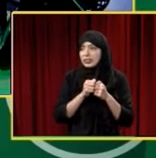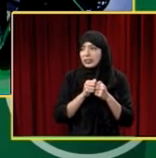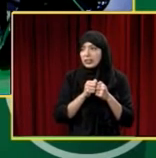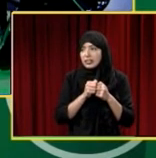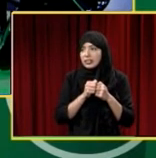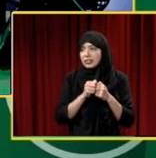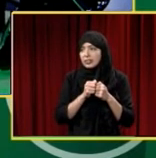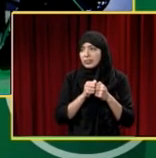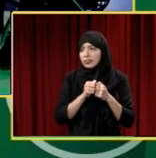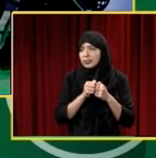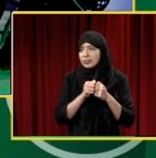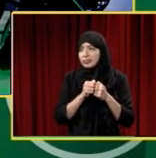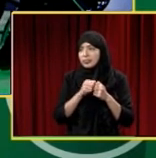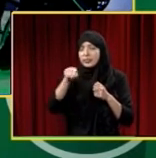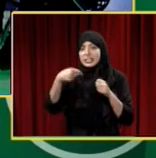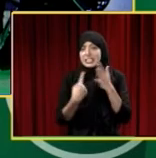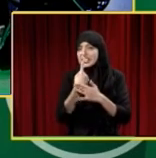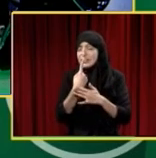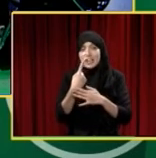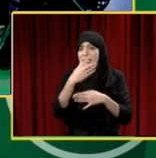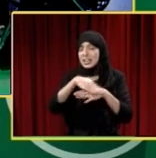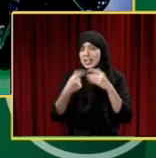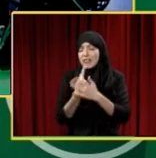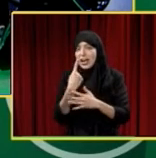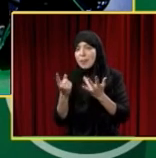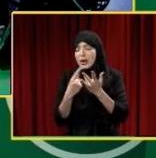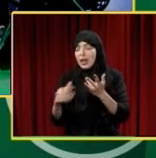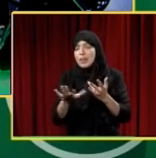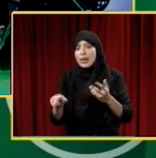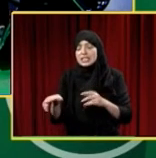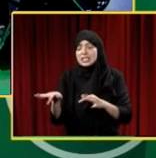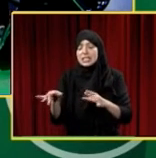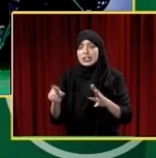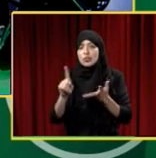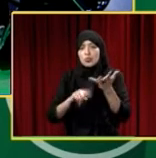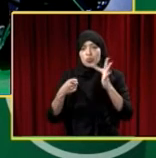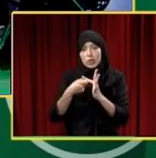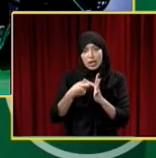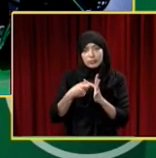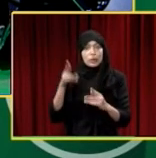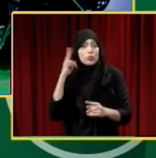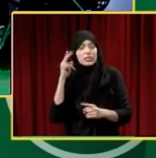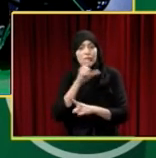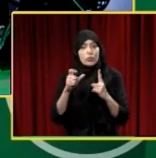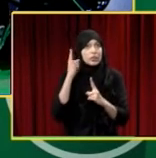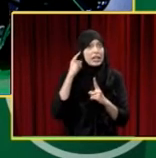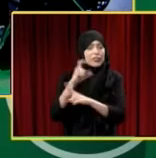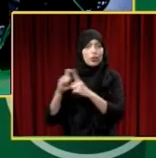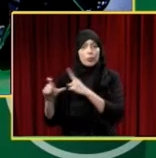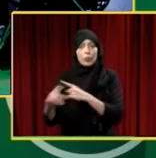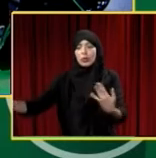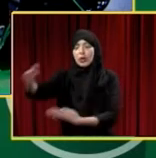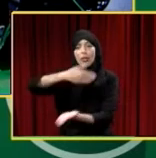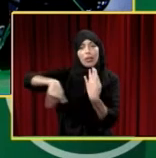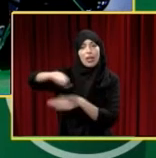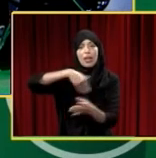It's difficult. This kind of event doesn't happen anywhere else in the country. It's one of a kind, where the deaf community and the hearing community come together and they do various challenges.